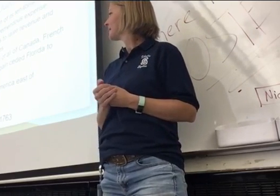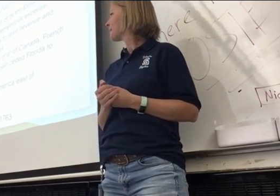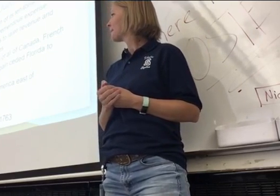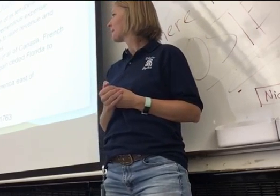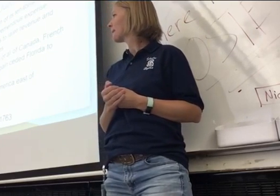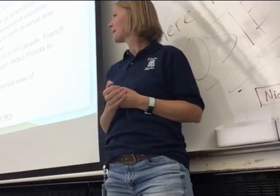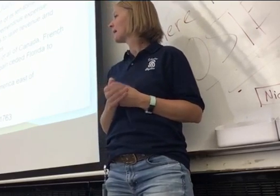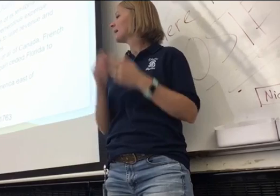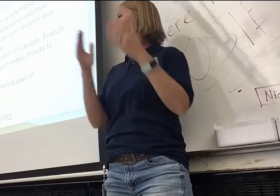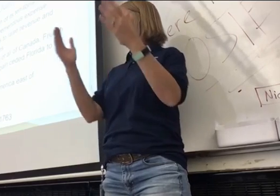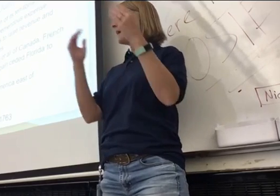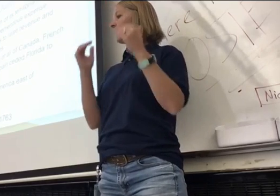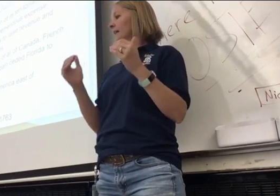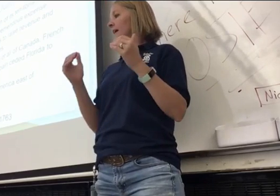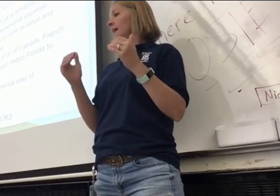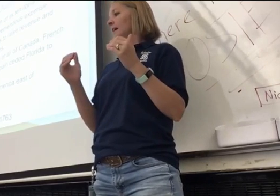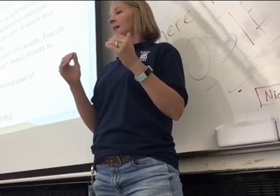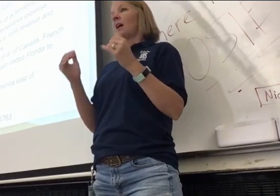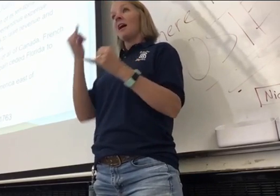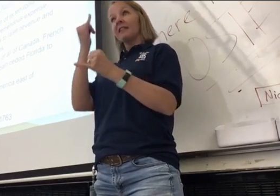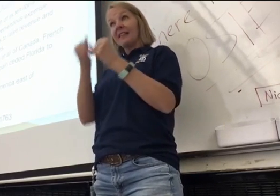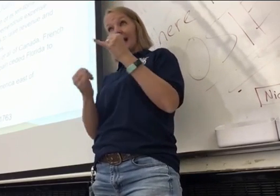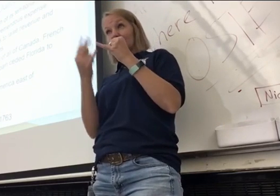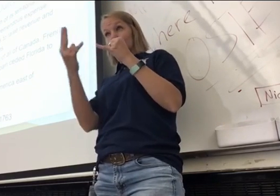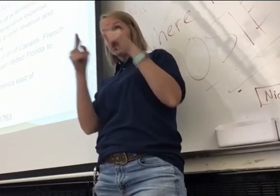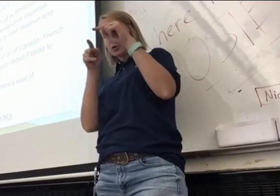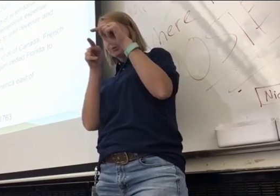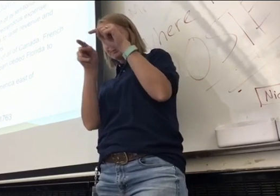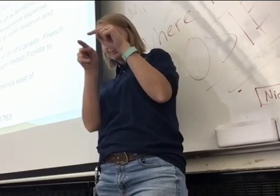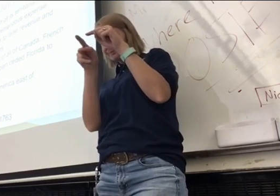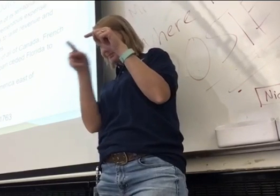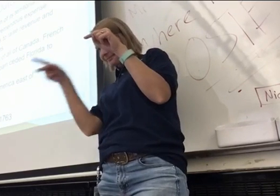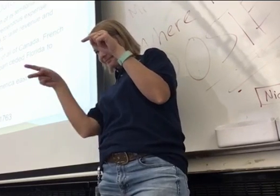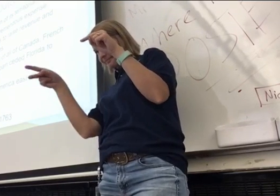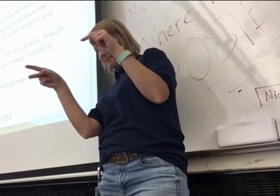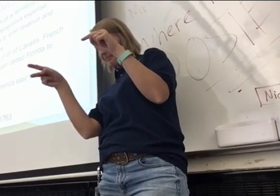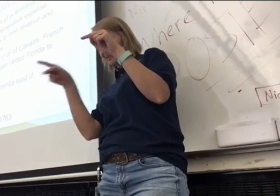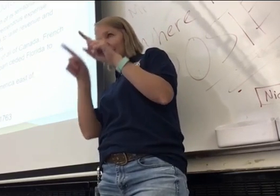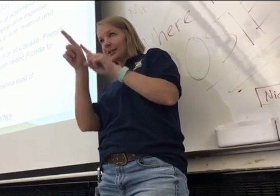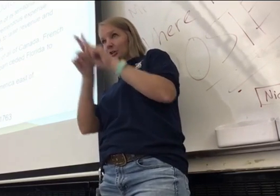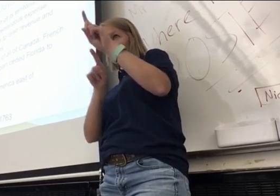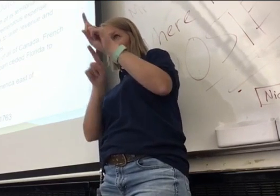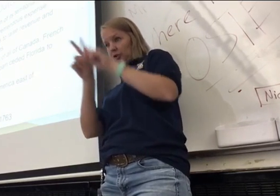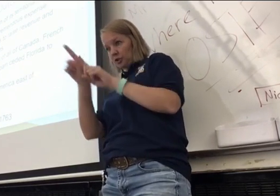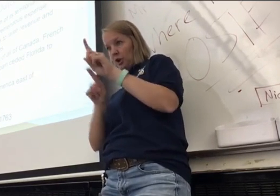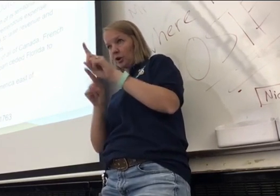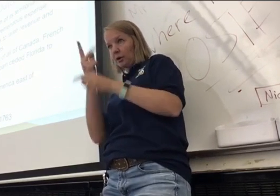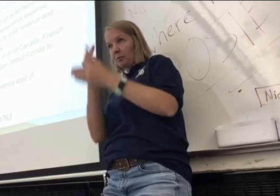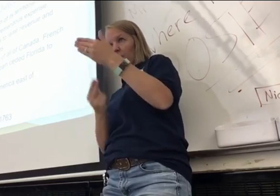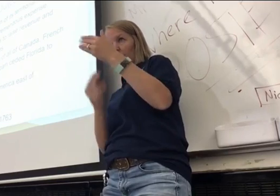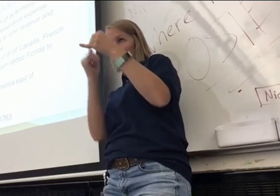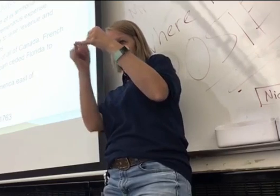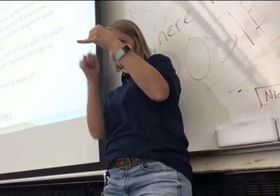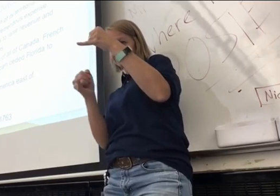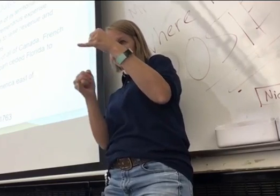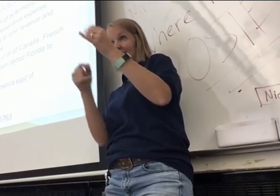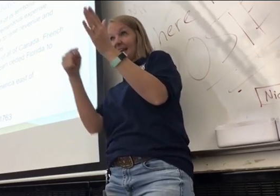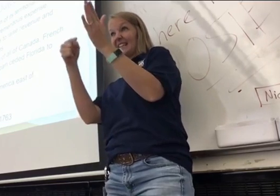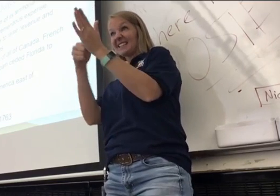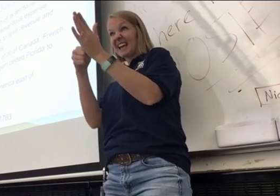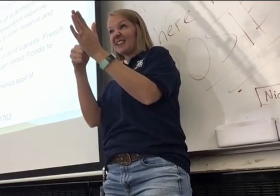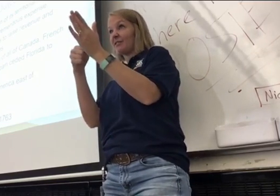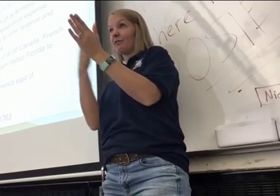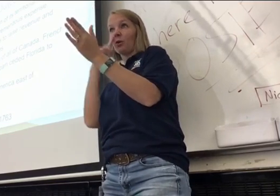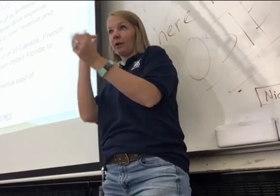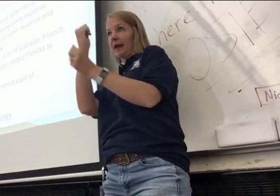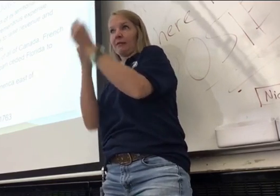And then, on the last 2 bullets, you're going to want to star both of those bullets. Massive debt on all